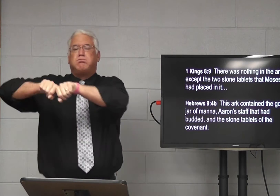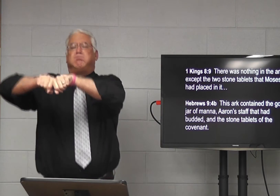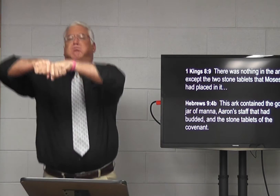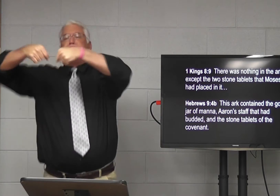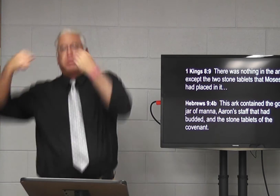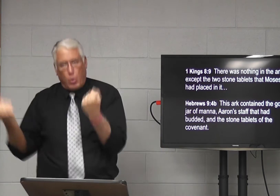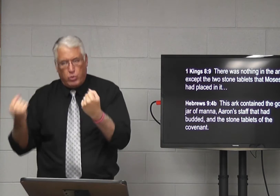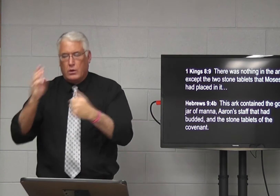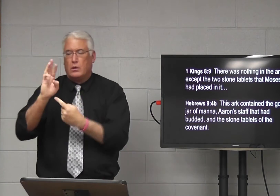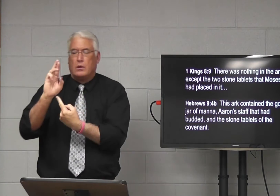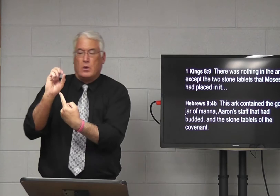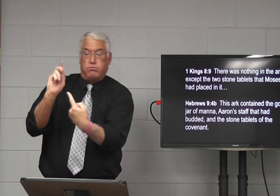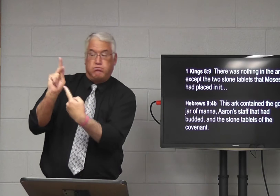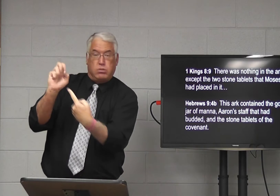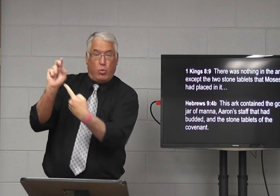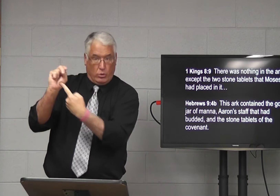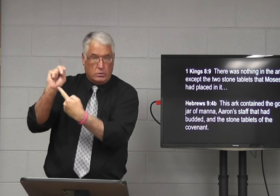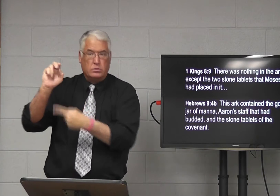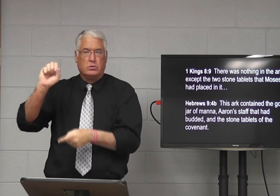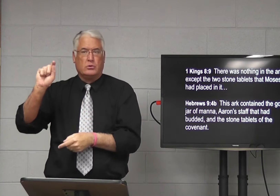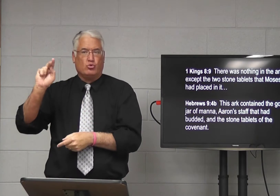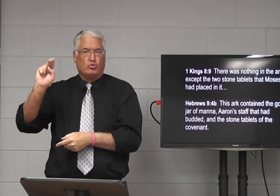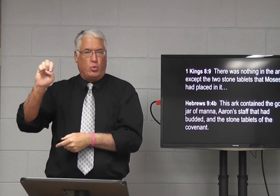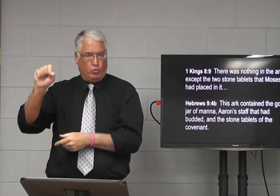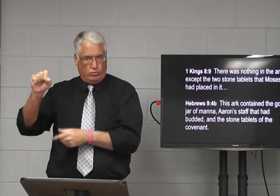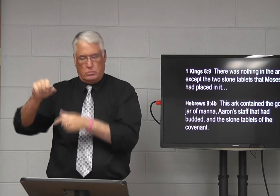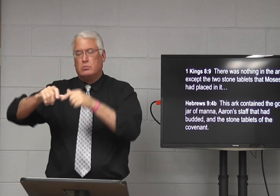that is same on those broken stones.